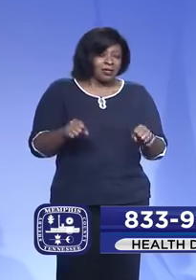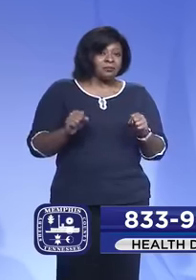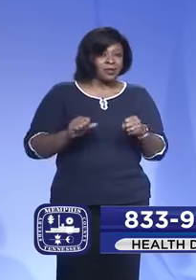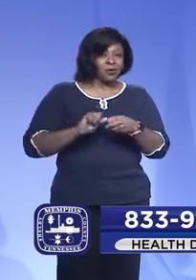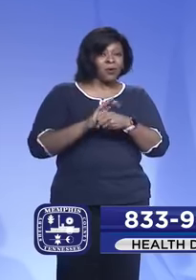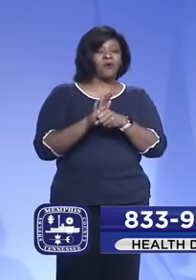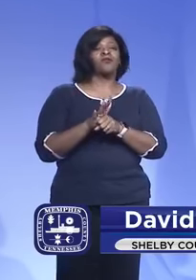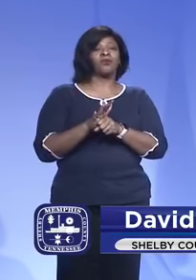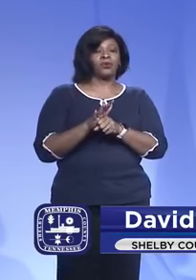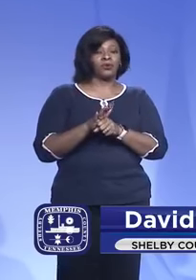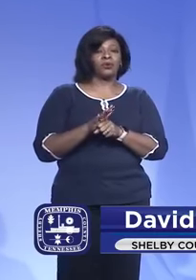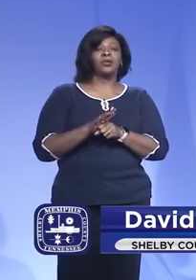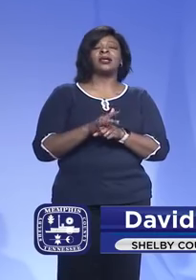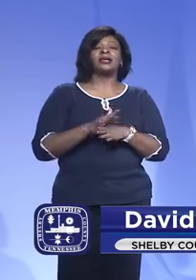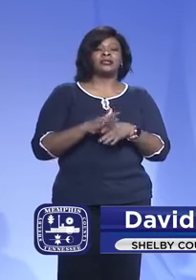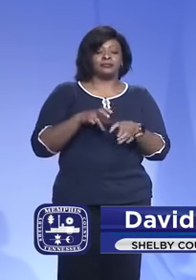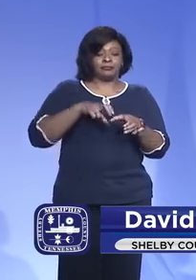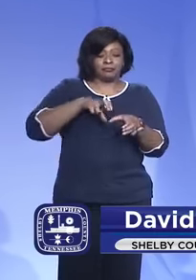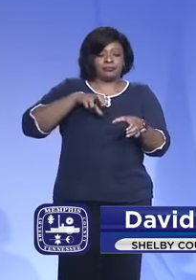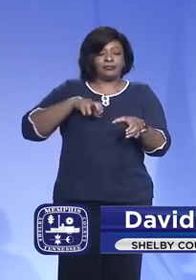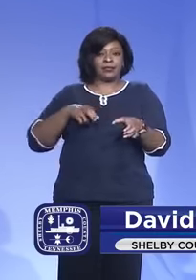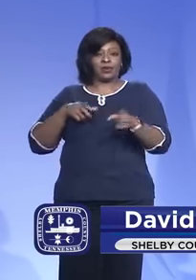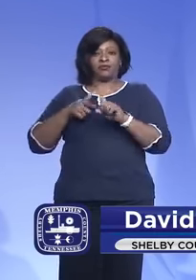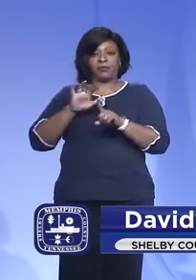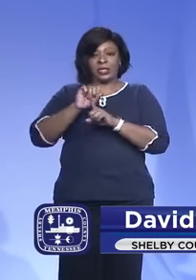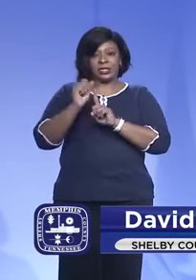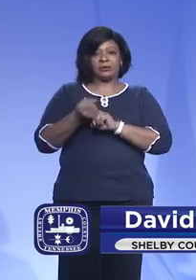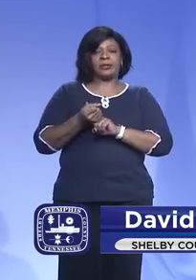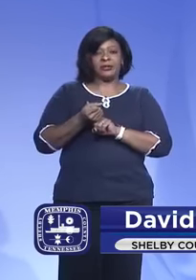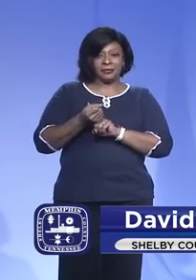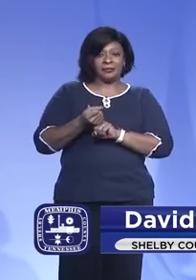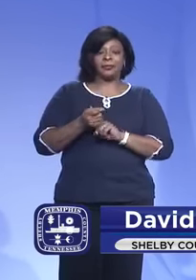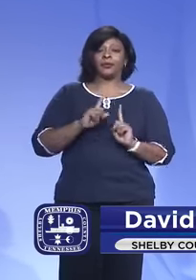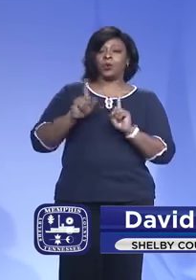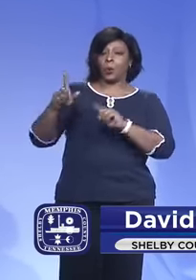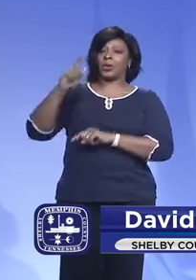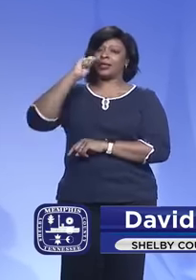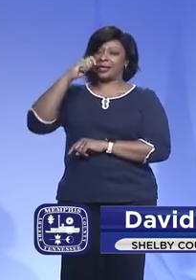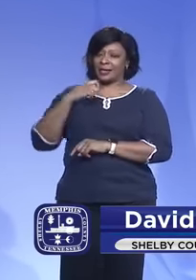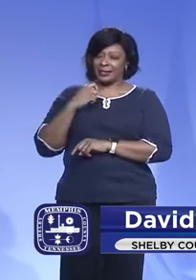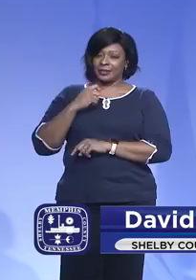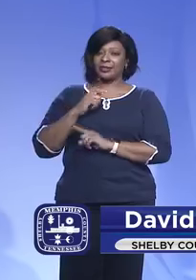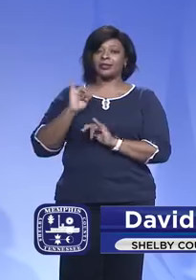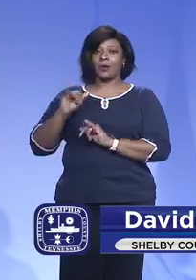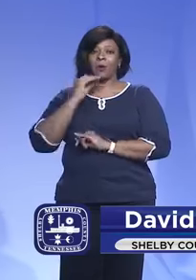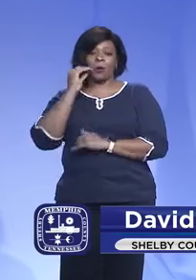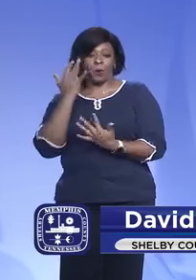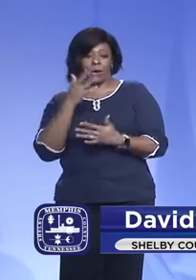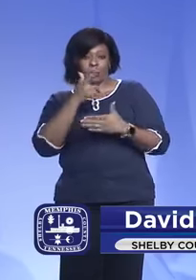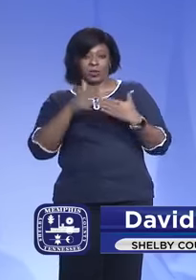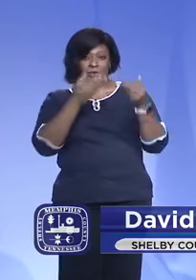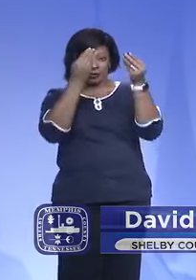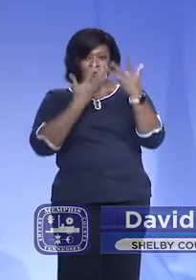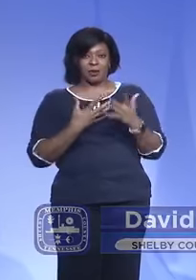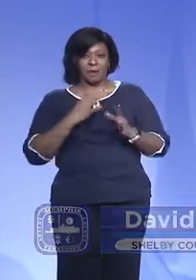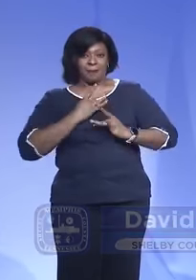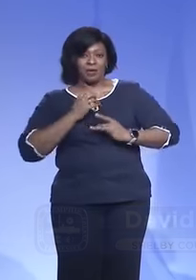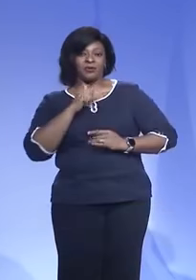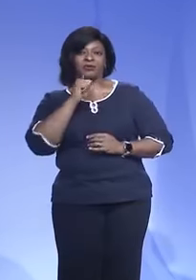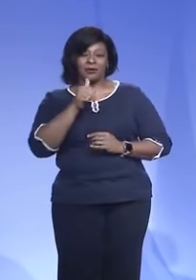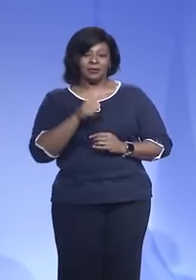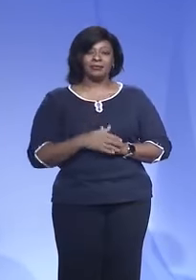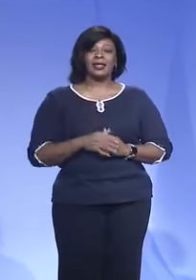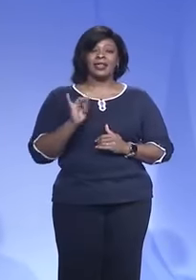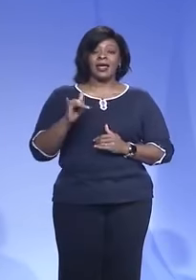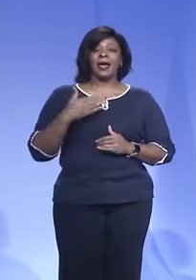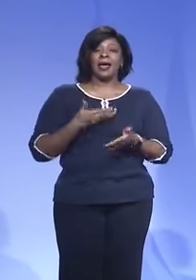COVID, that we pull ourselves out of our situation, go get tested, go home, wait for the results. With